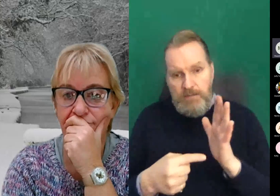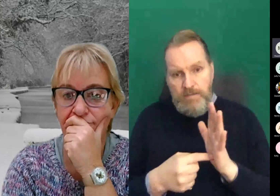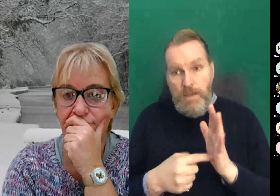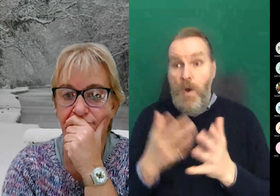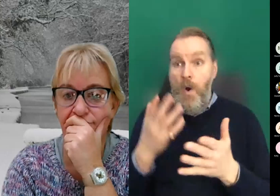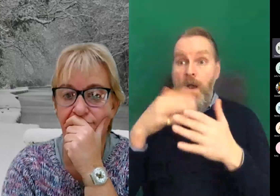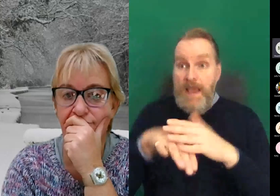meeting.